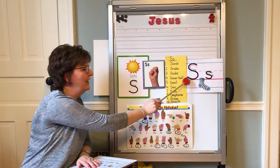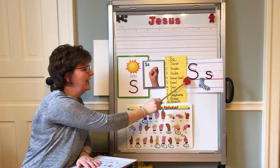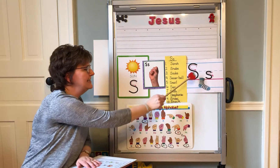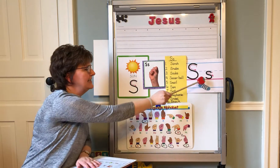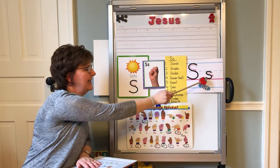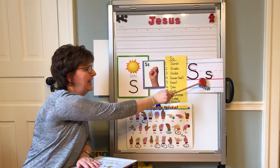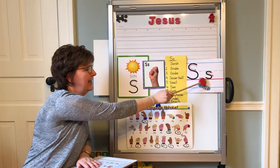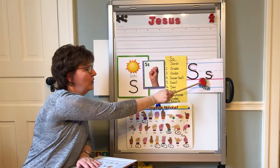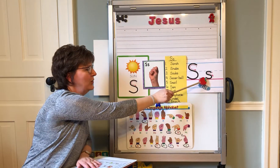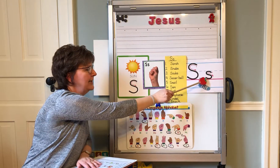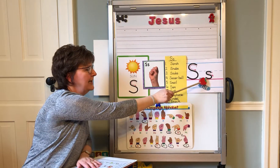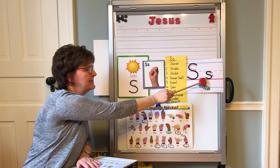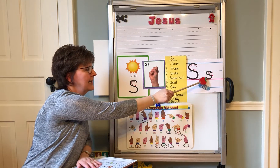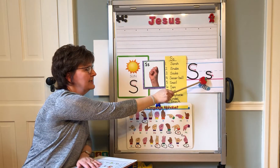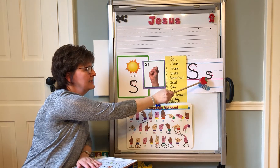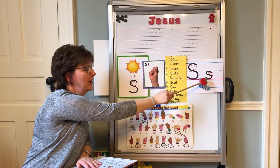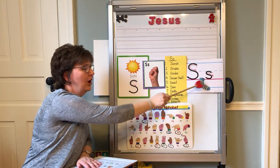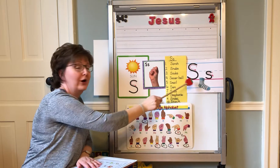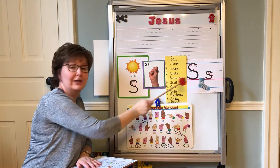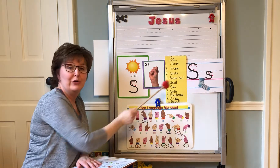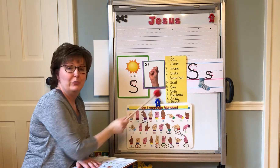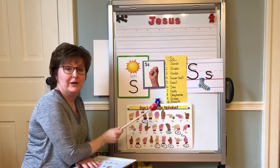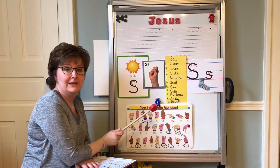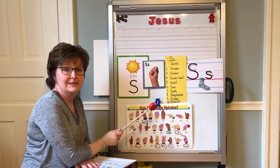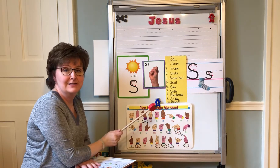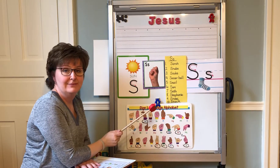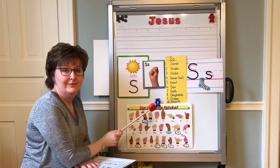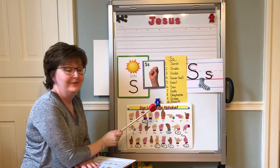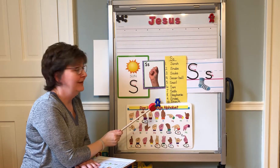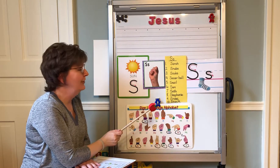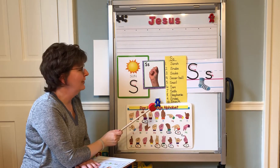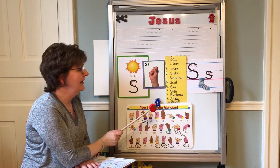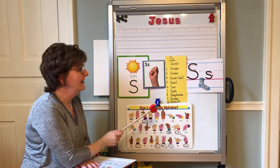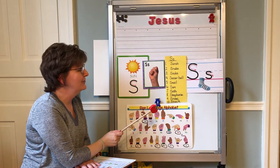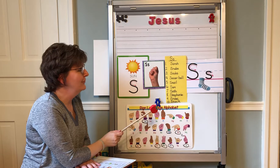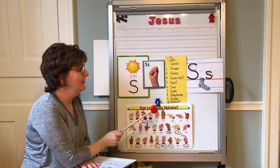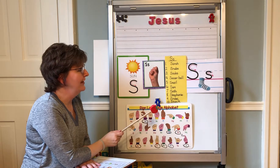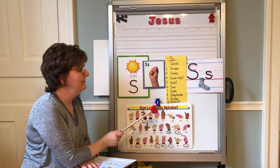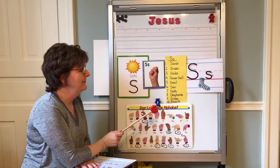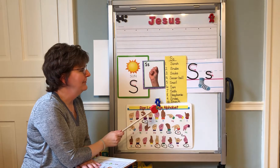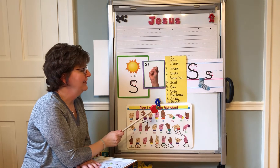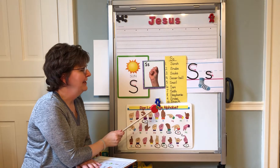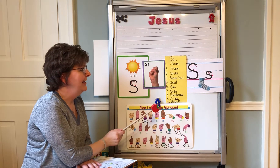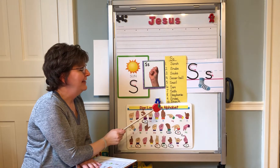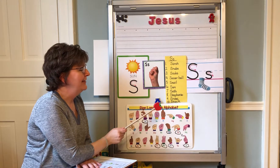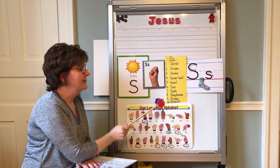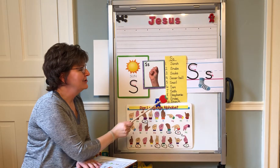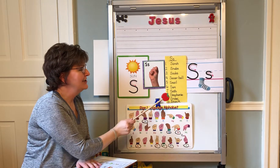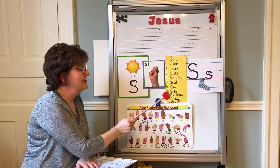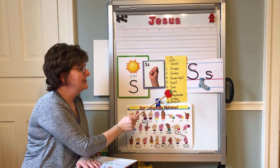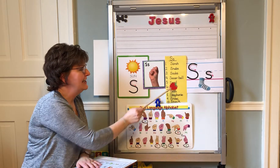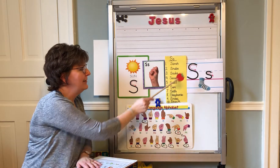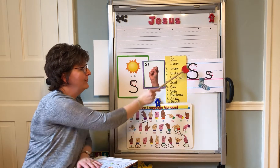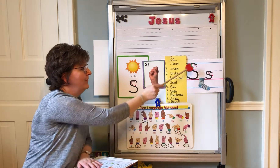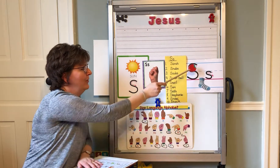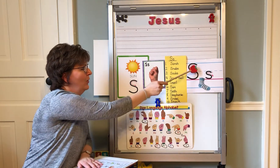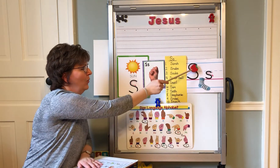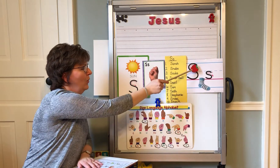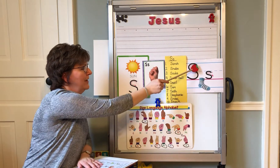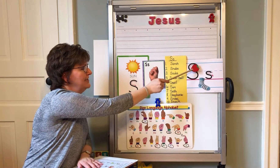S and lowercase s are letter buddies. They look alike, don't they? They are just the same. One touches